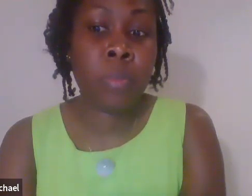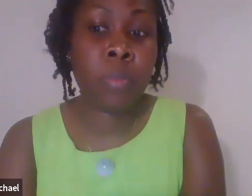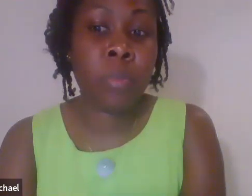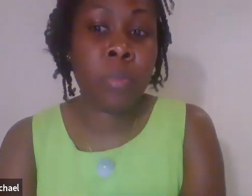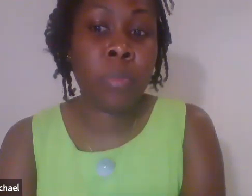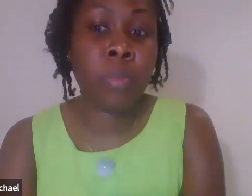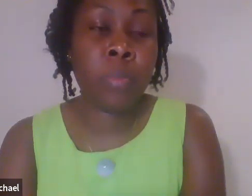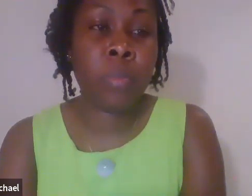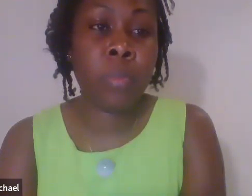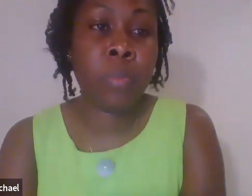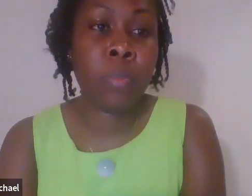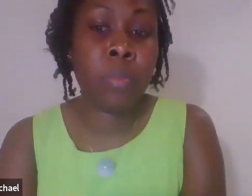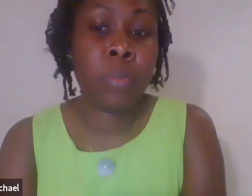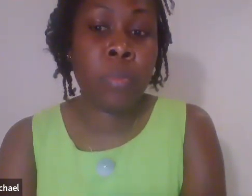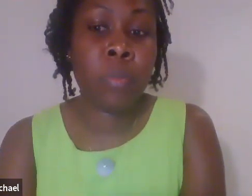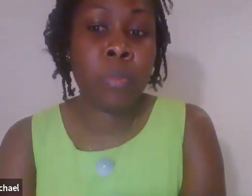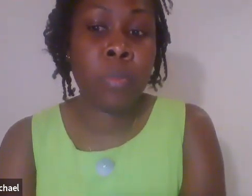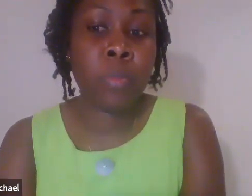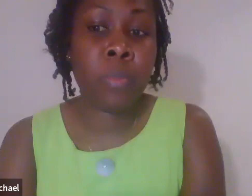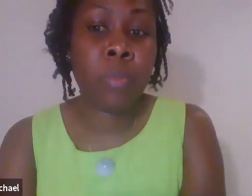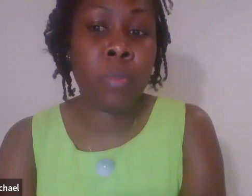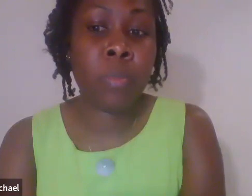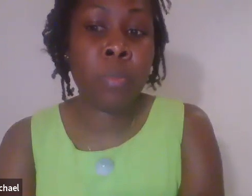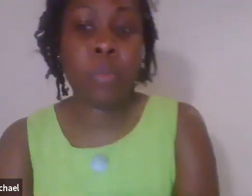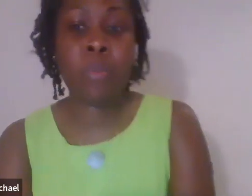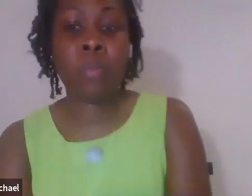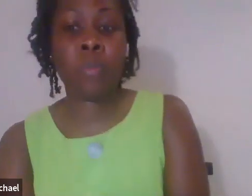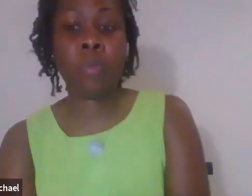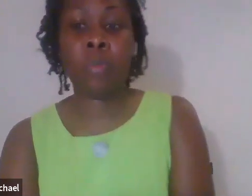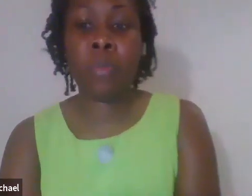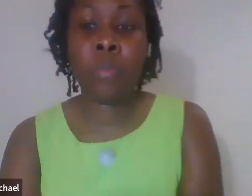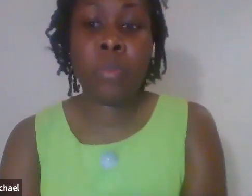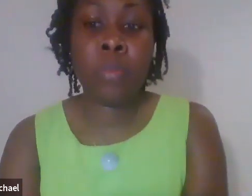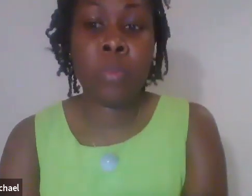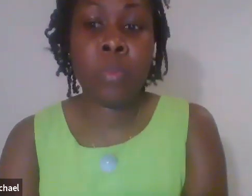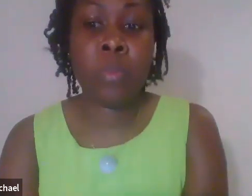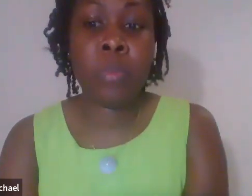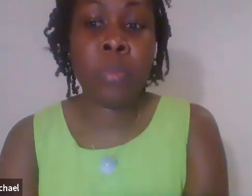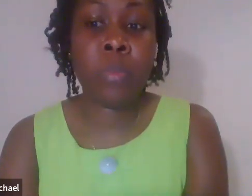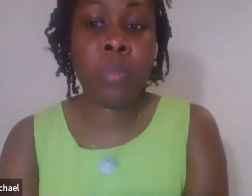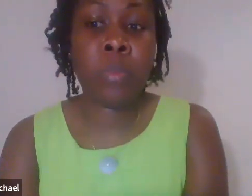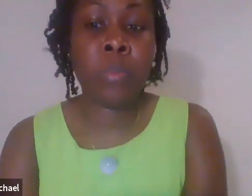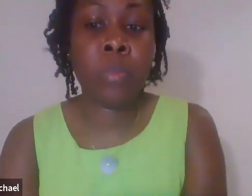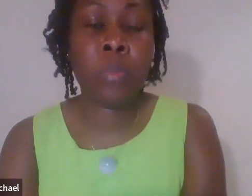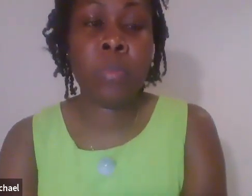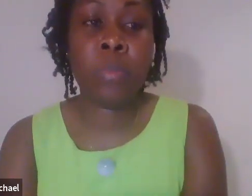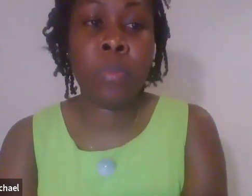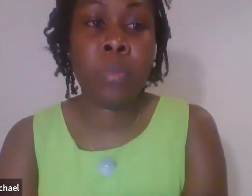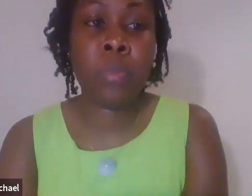she has said, Rumana from Zetech University, I want to pass my regards to Miss Ashura. I felt